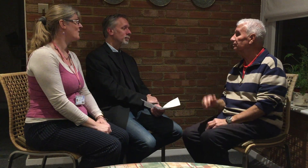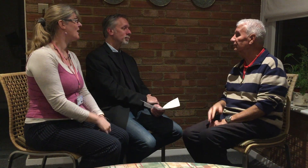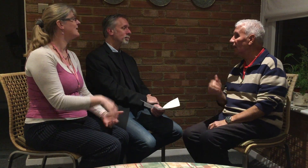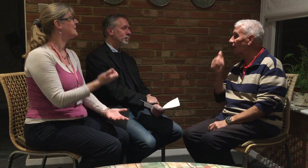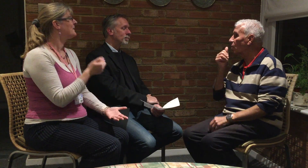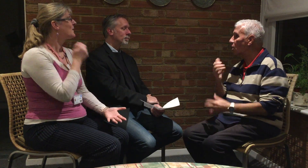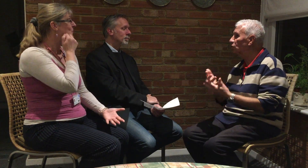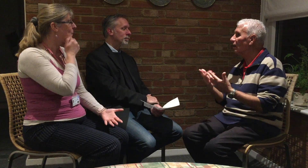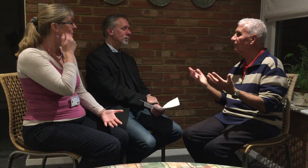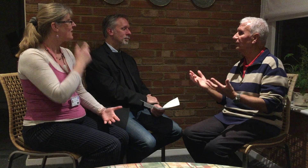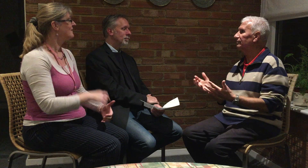right.